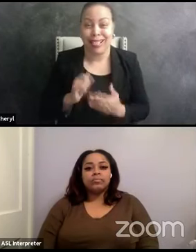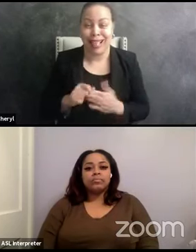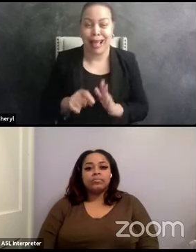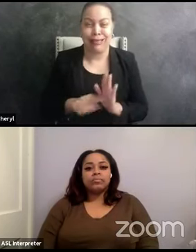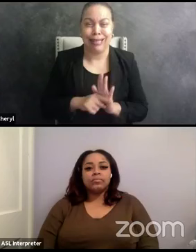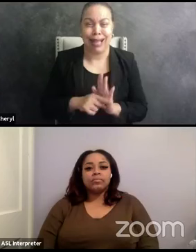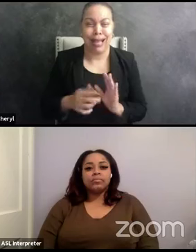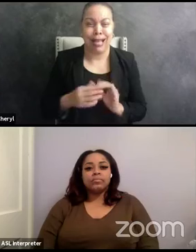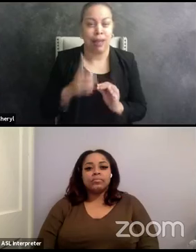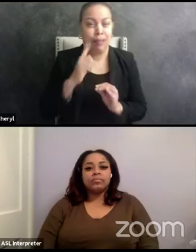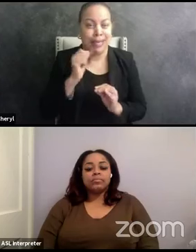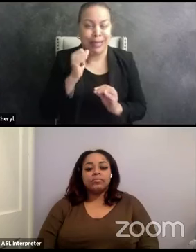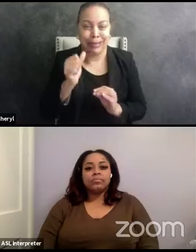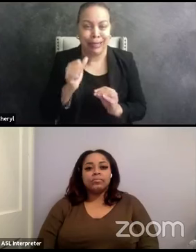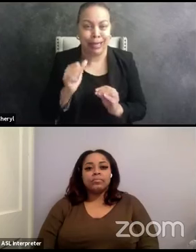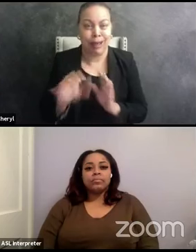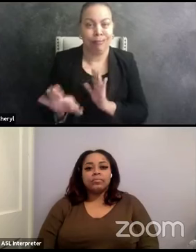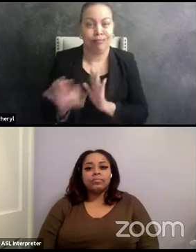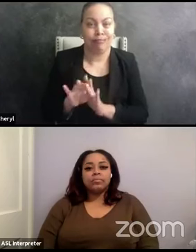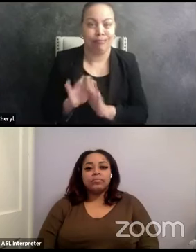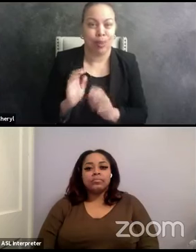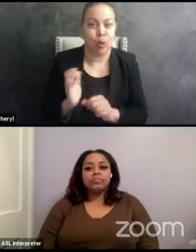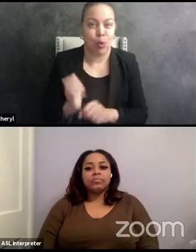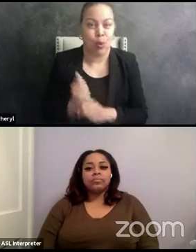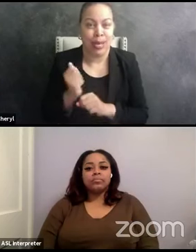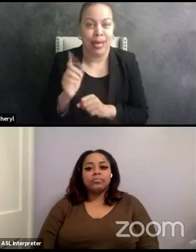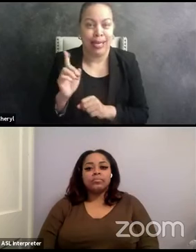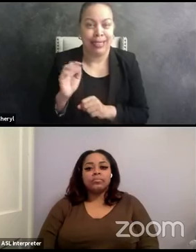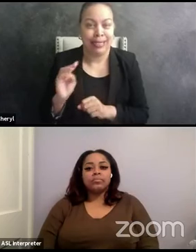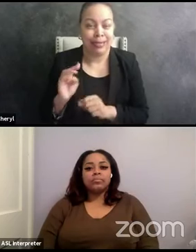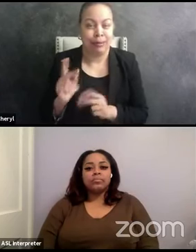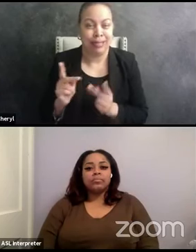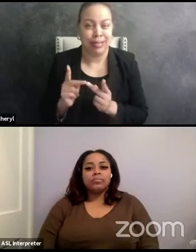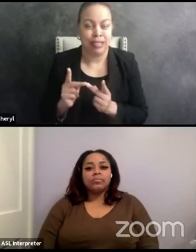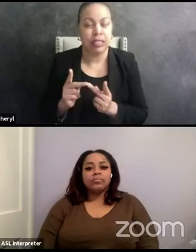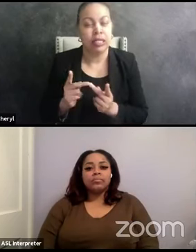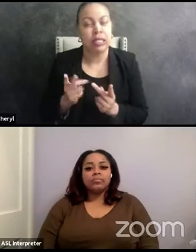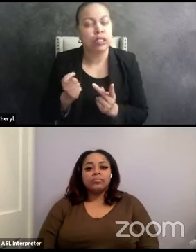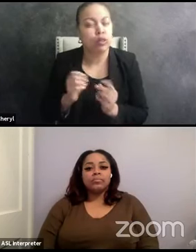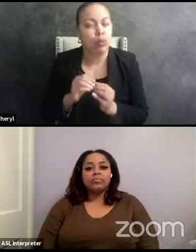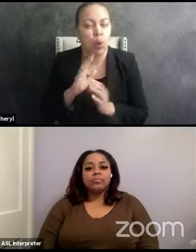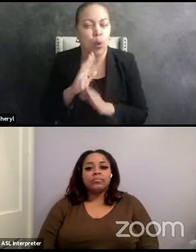didn't end up being the candidate, it's kind of quieter around him right now.